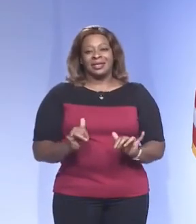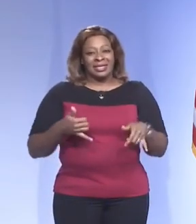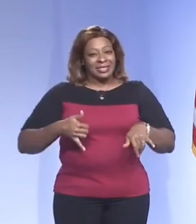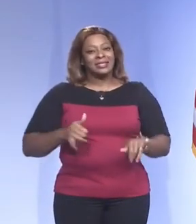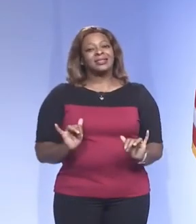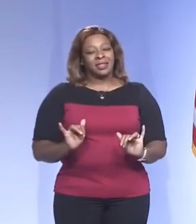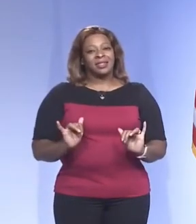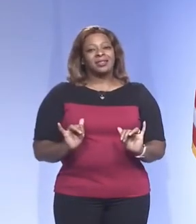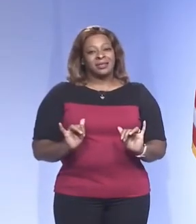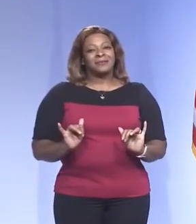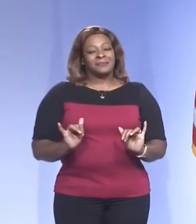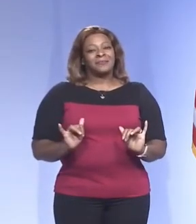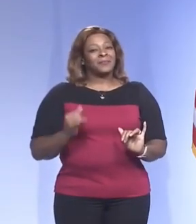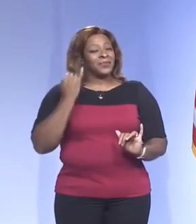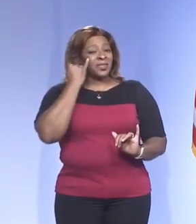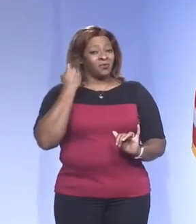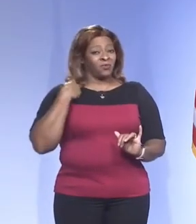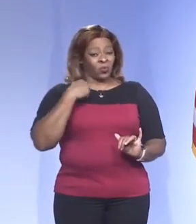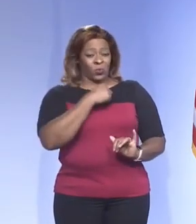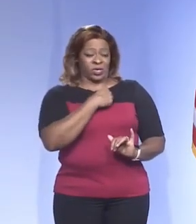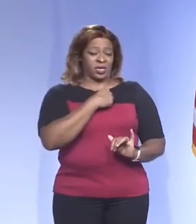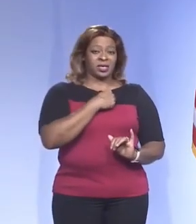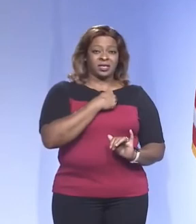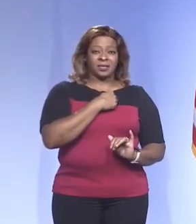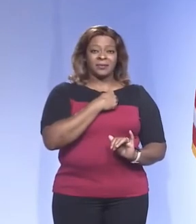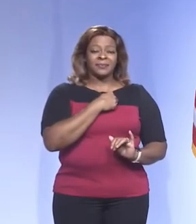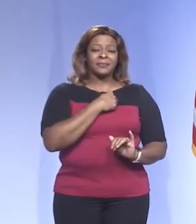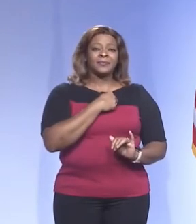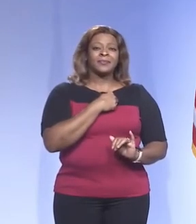still, if we were to